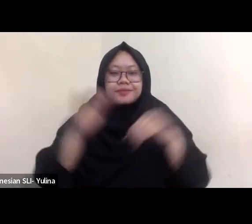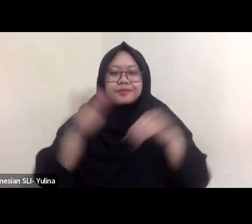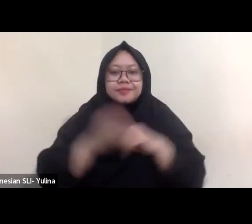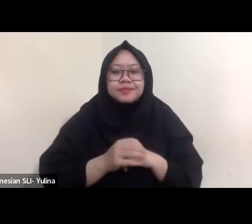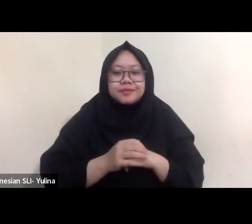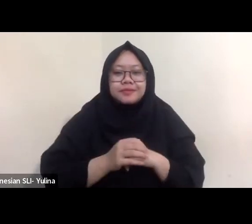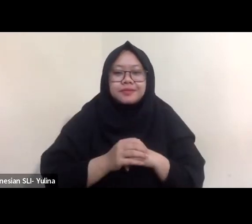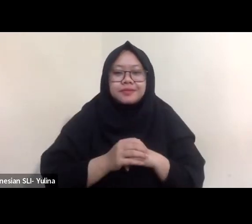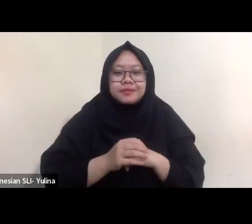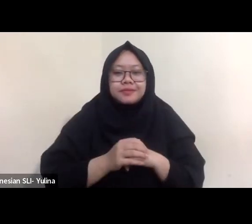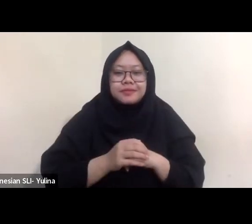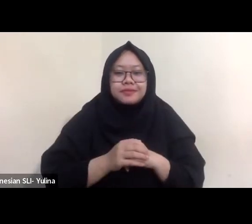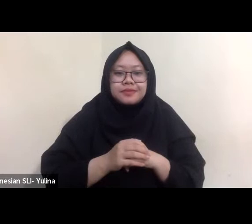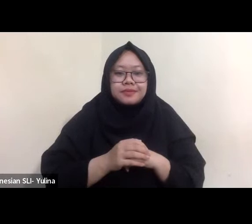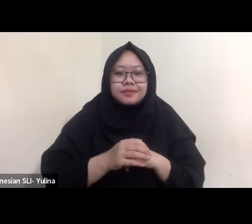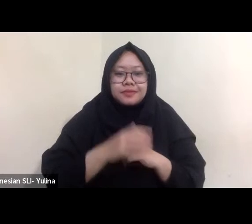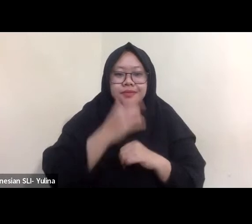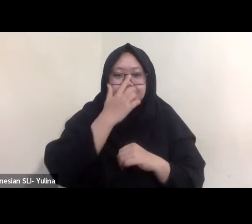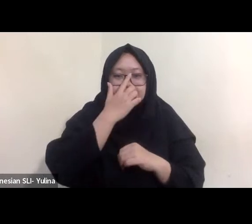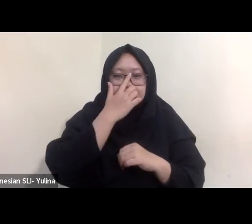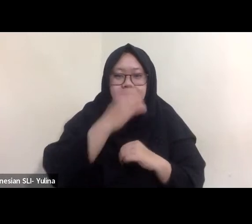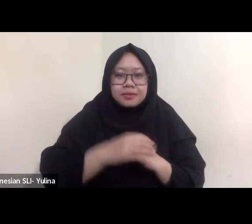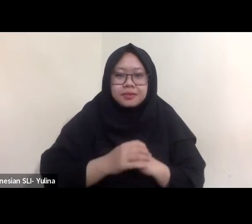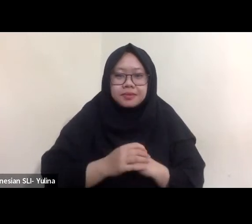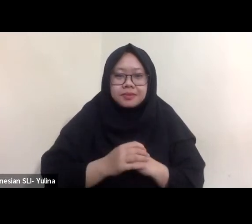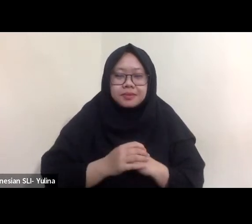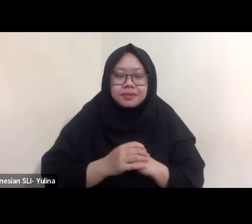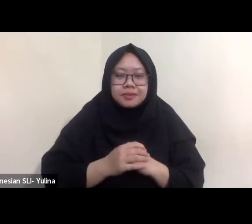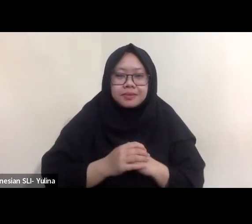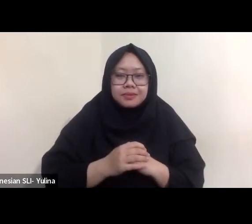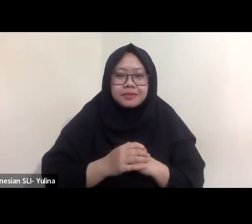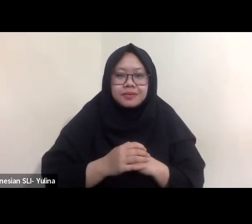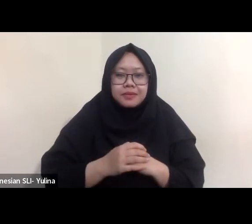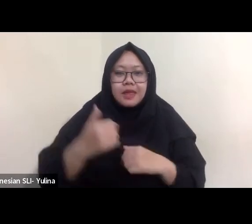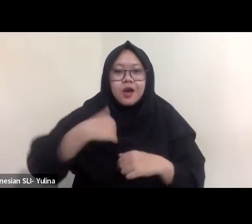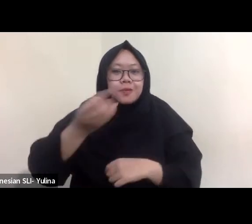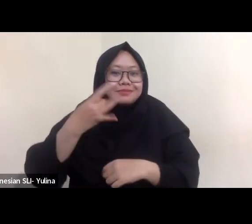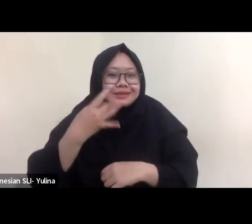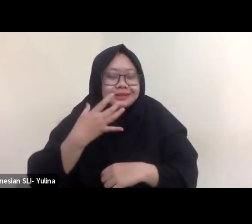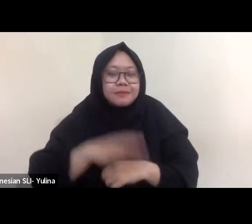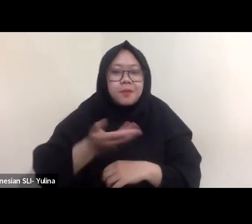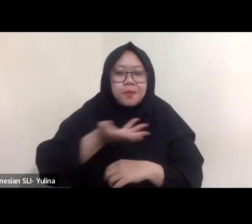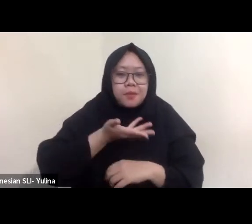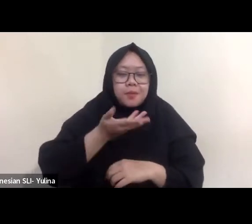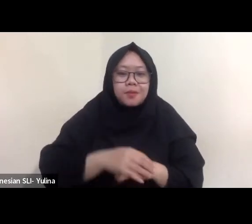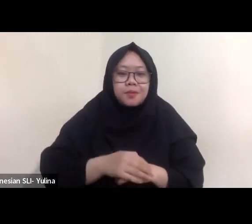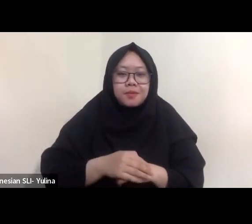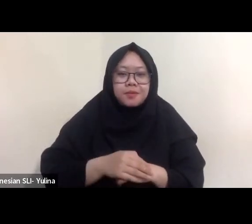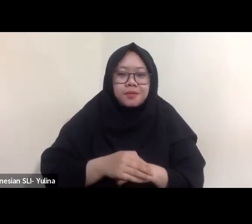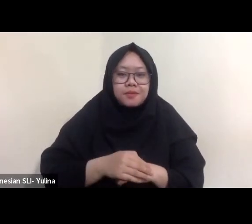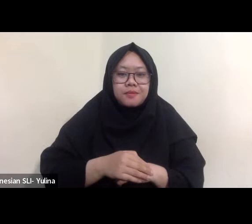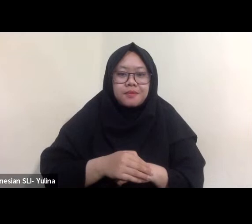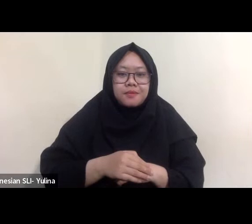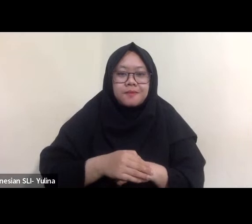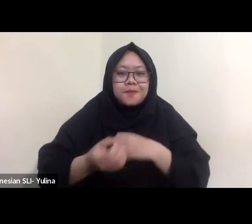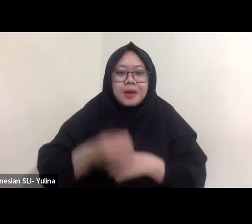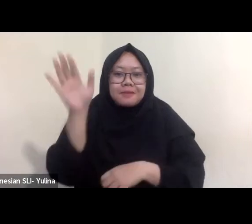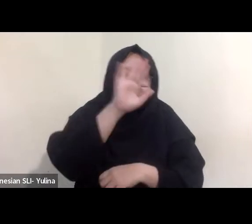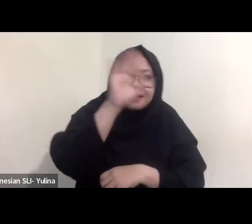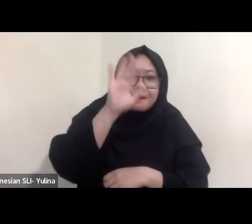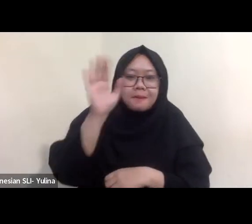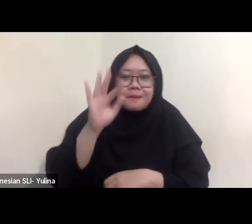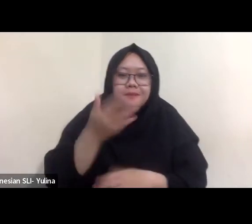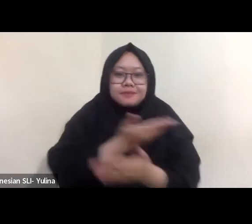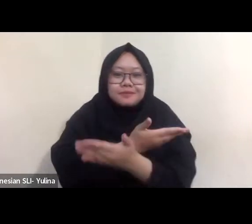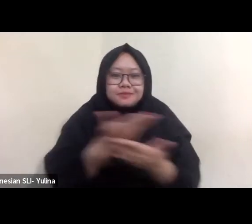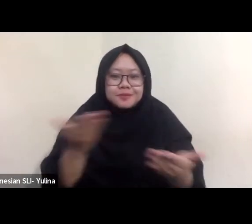allow me to say hello and respect to Excellency Dr. Iwan